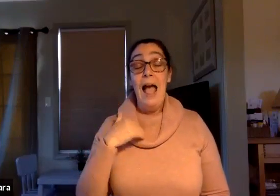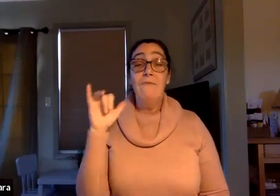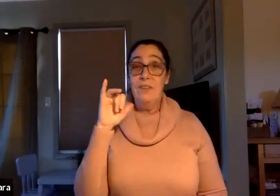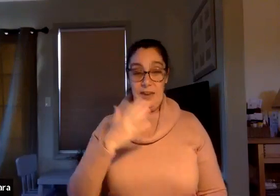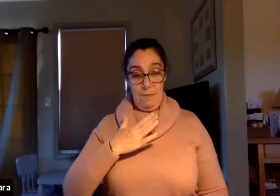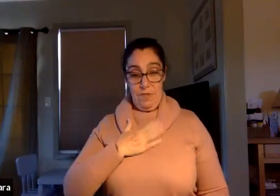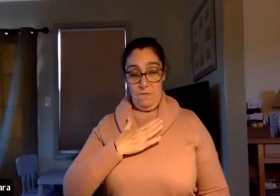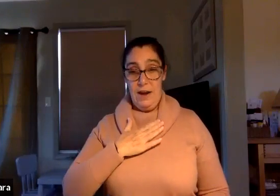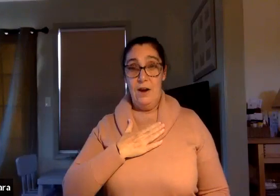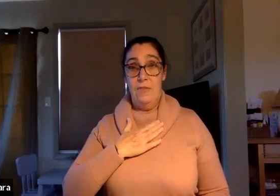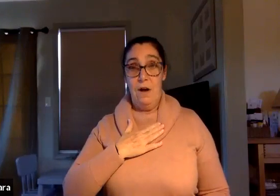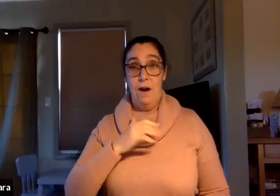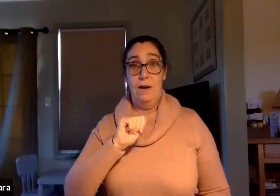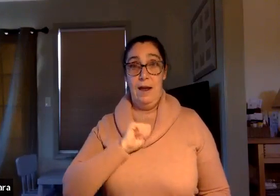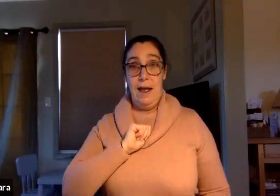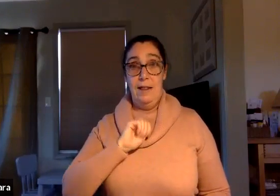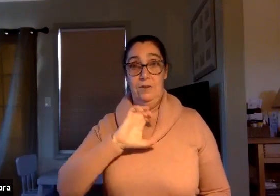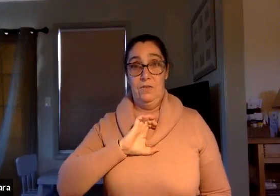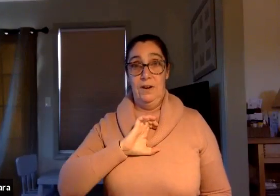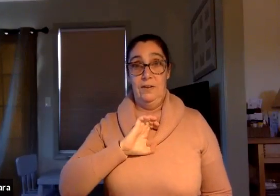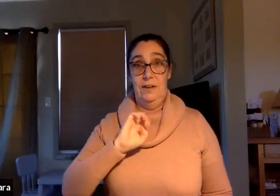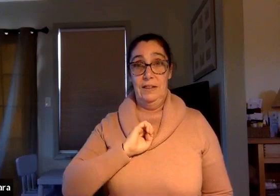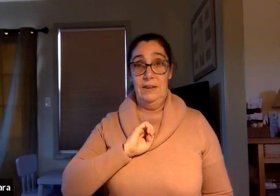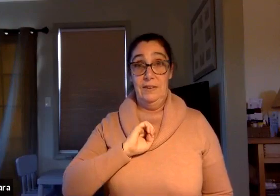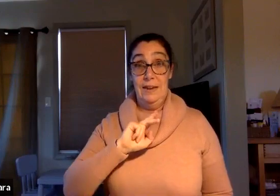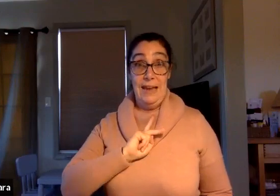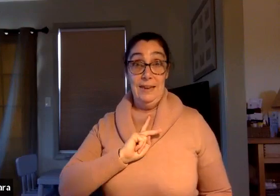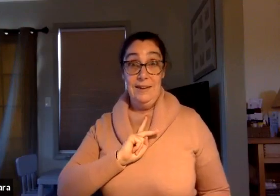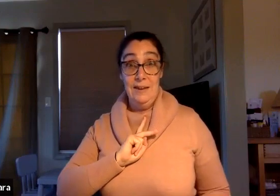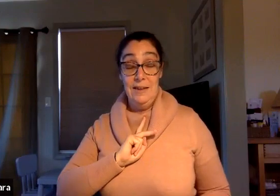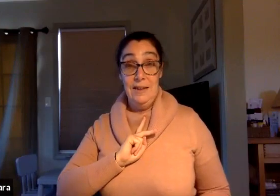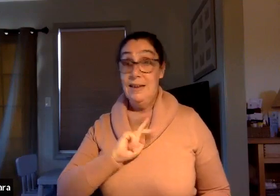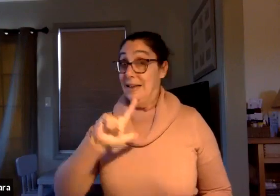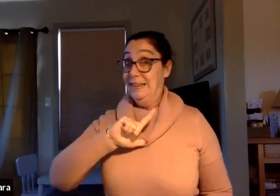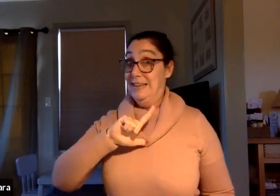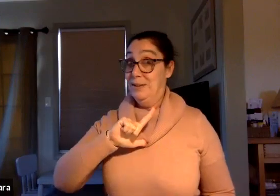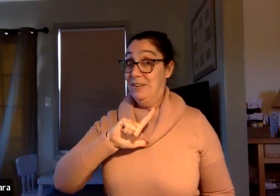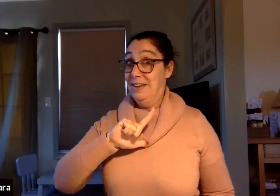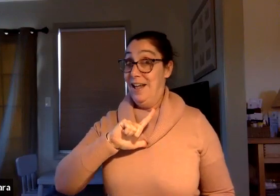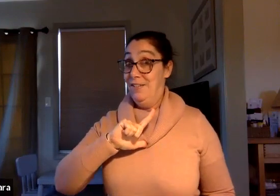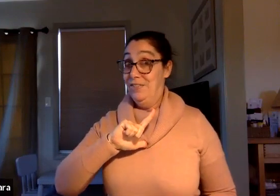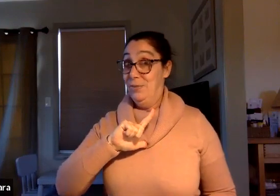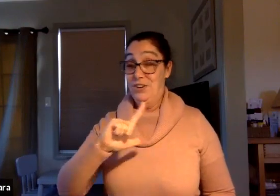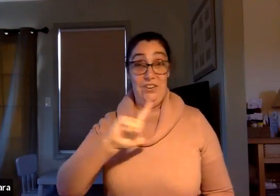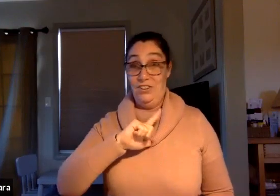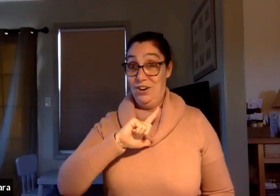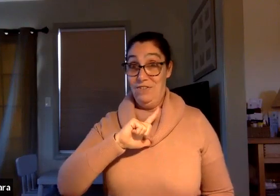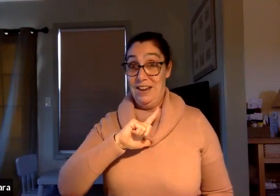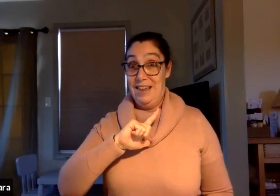have the same, they're right here on the heart. Alex, Chris, Elise, Casey. Lisa was an L, so we just stuck her right